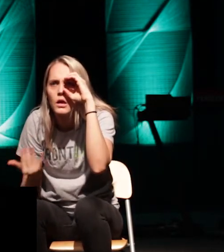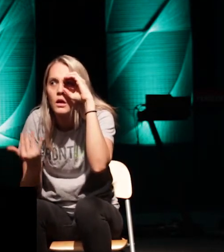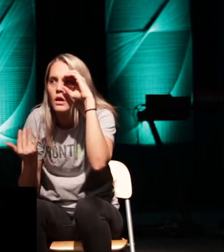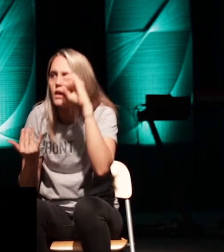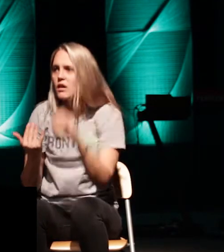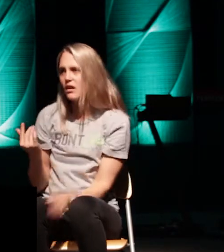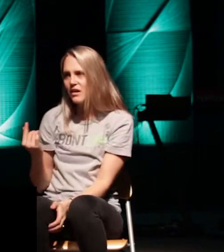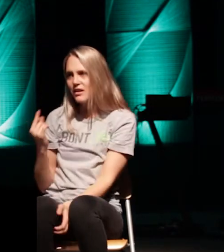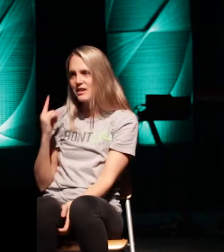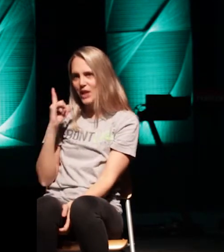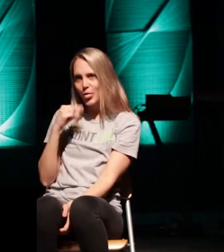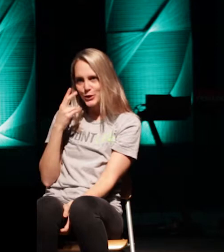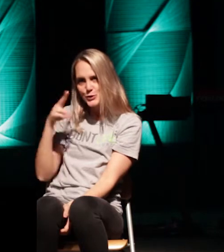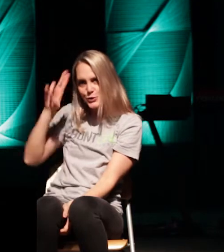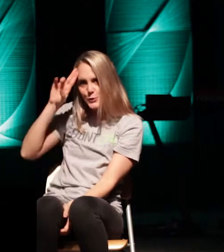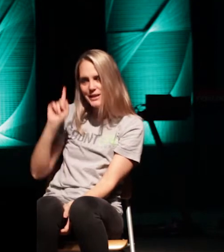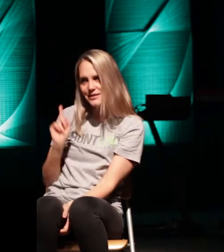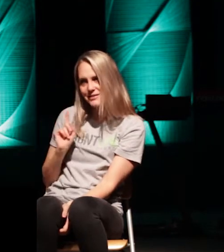Does this look stupid?